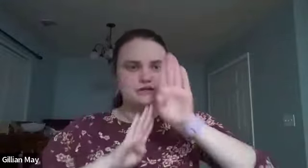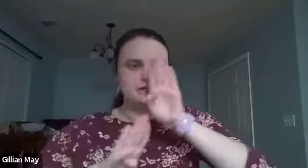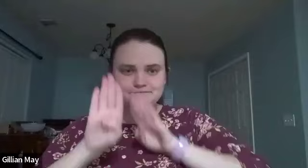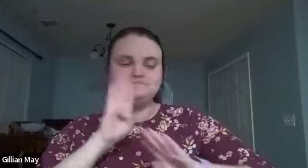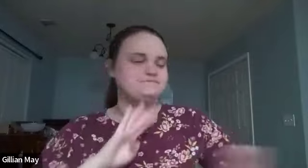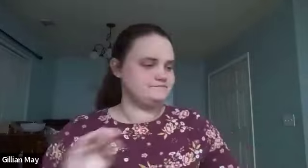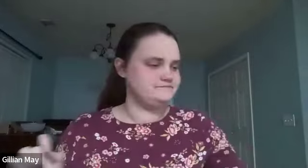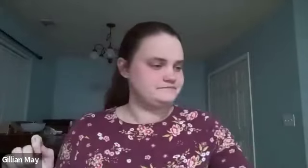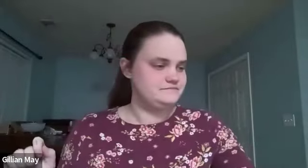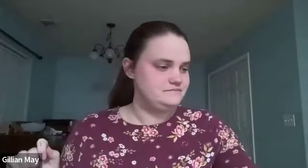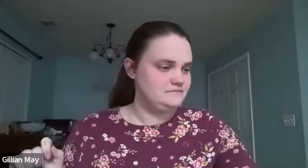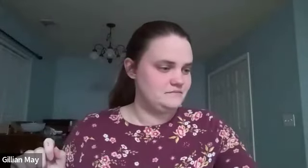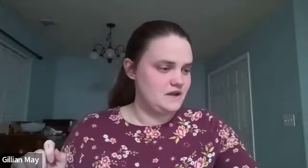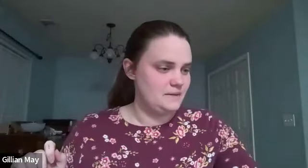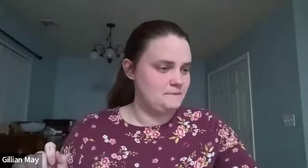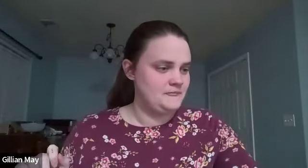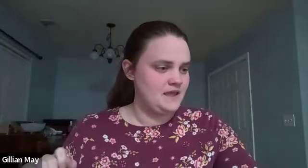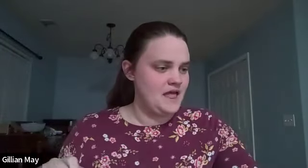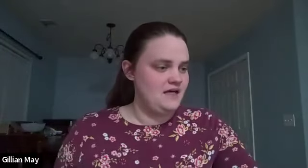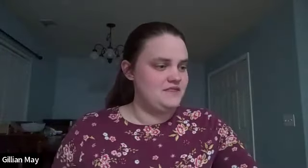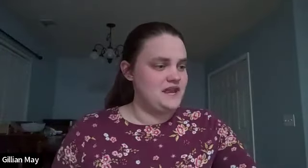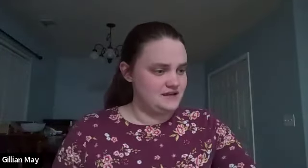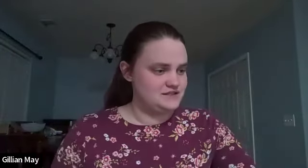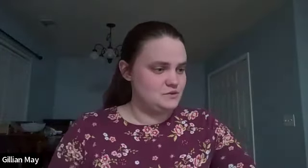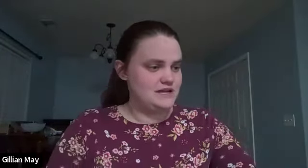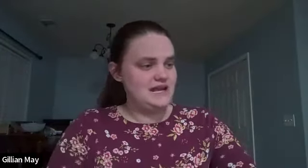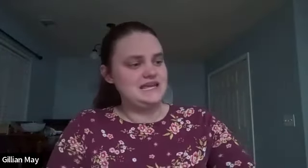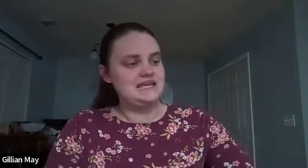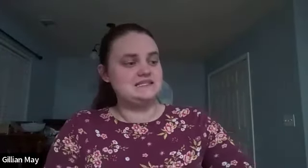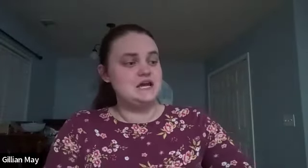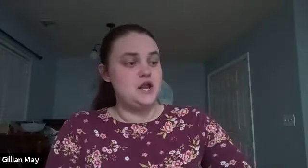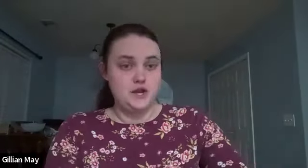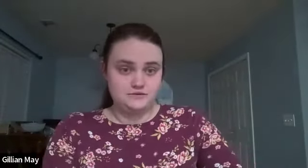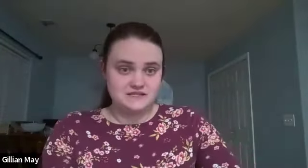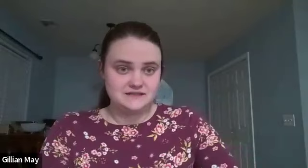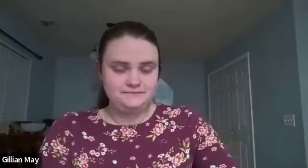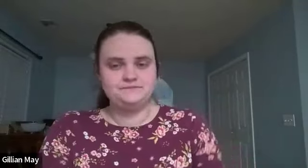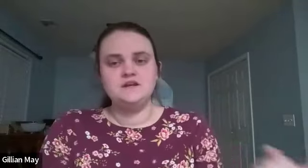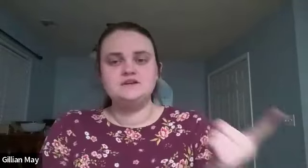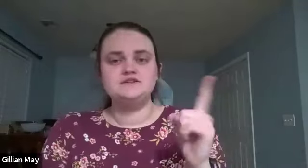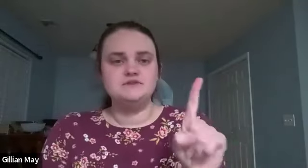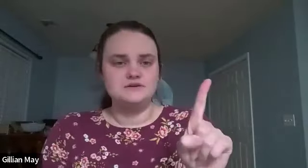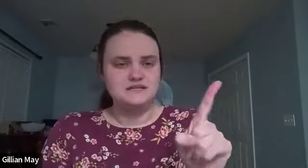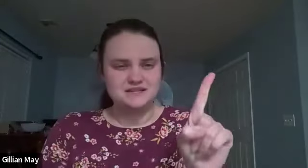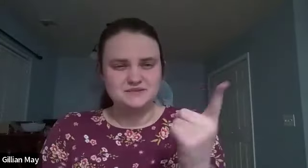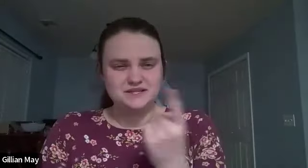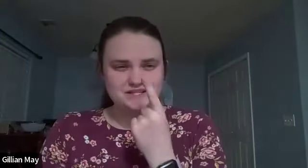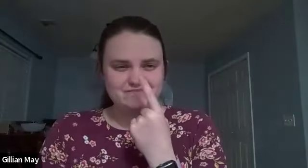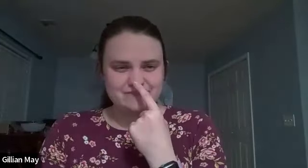Frustrated. Okay. The next one is nosy. So nosy is going to be just tap